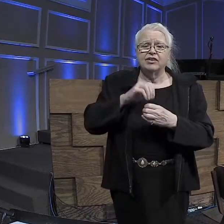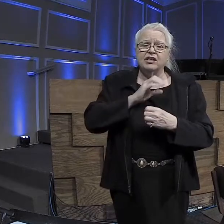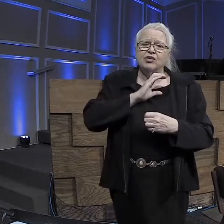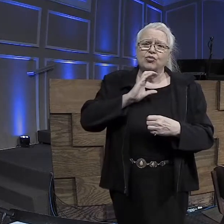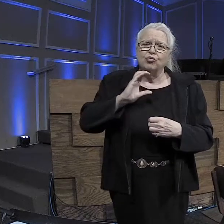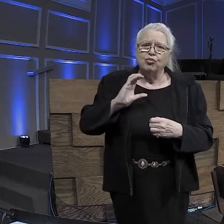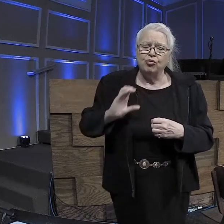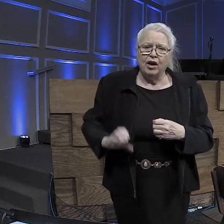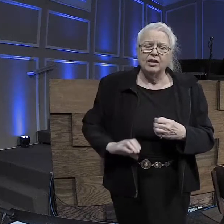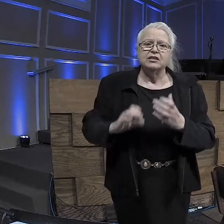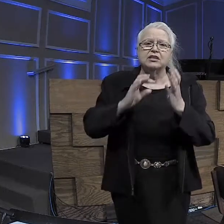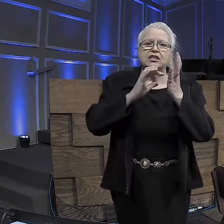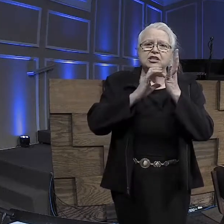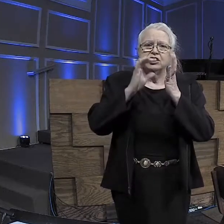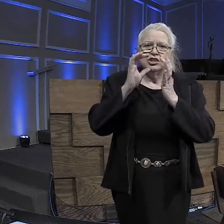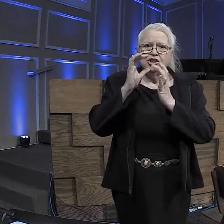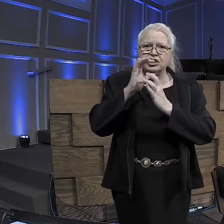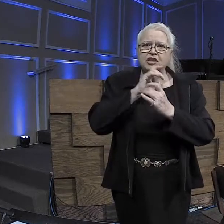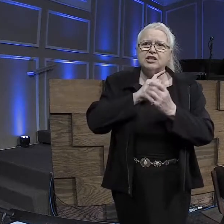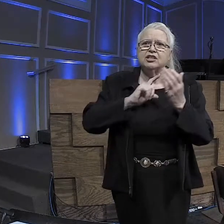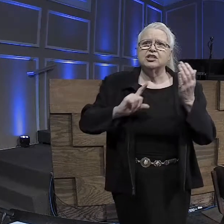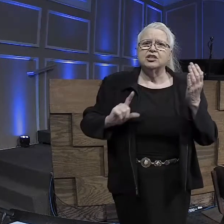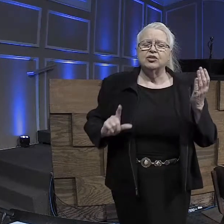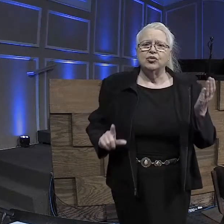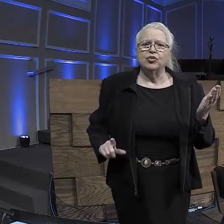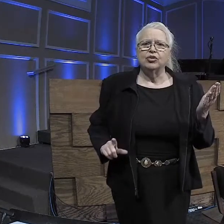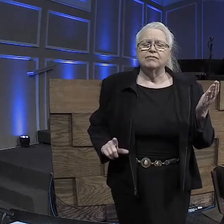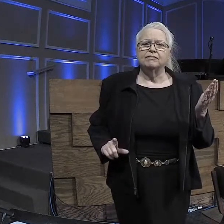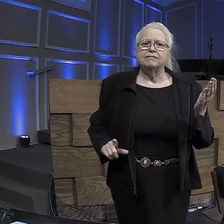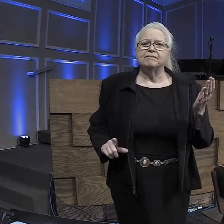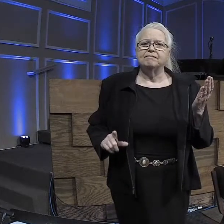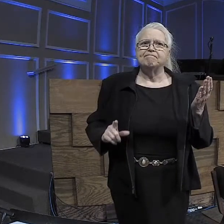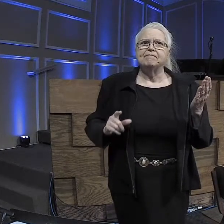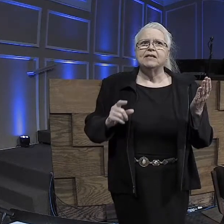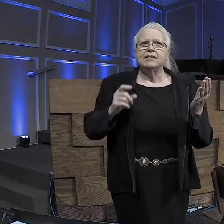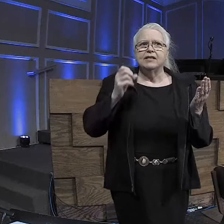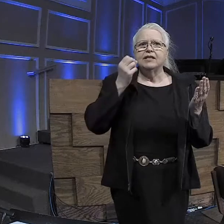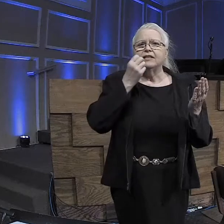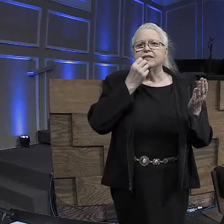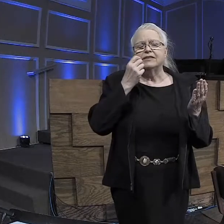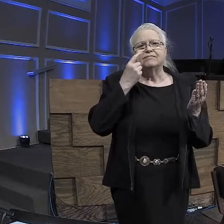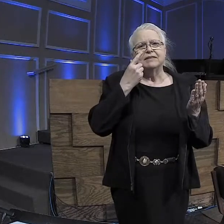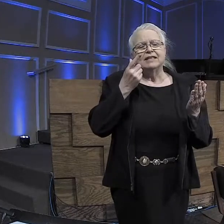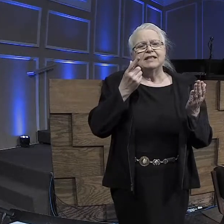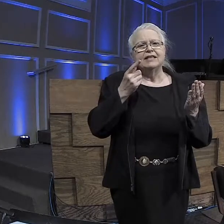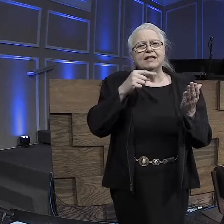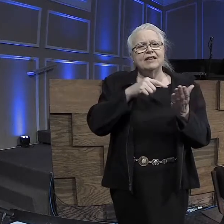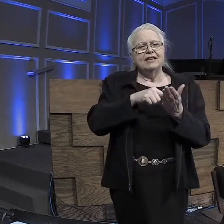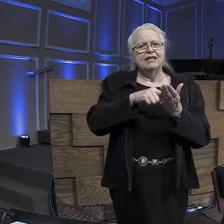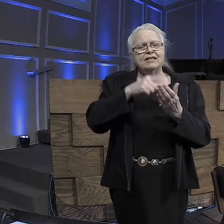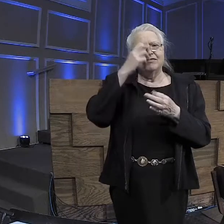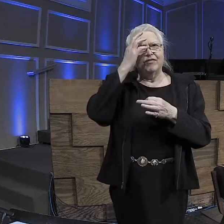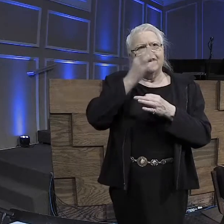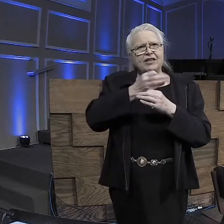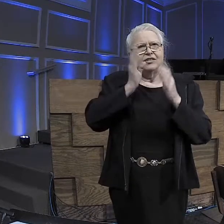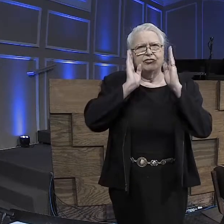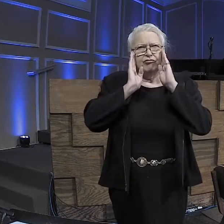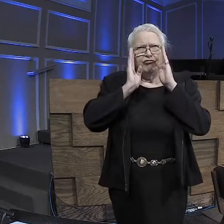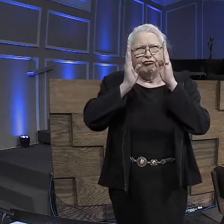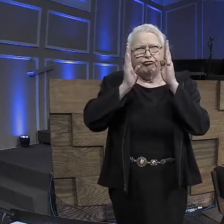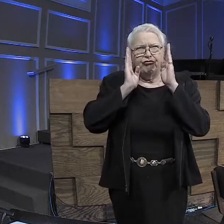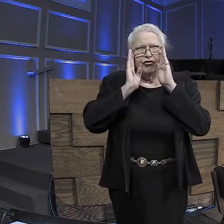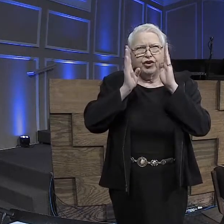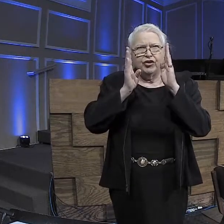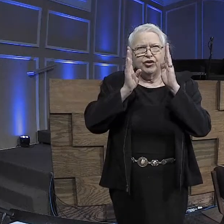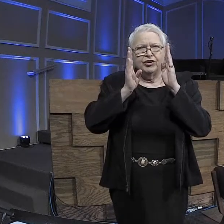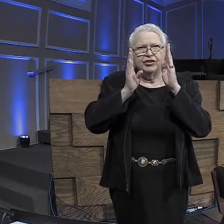Christ Jesus the Lord. You see, this faith is focused. It's not